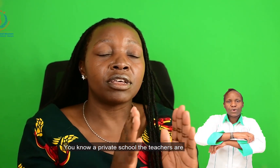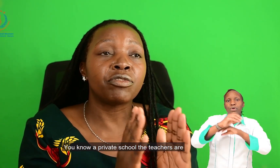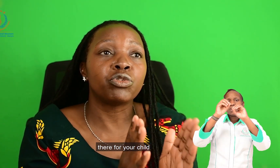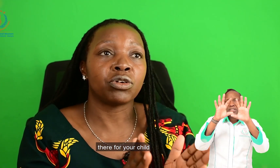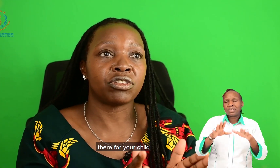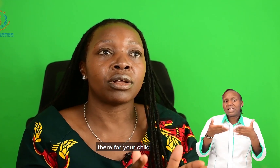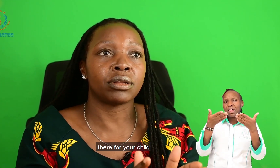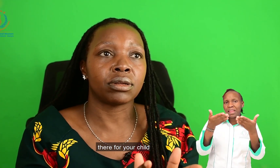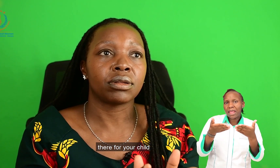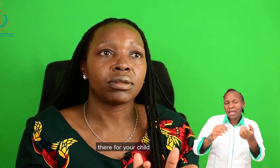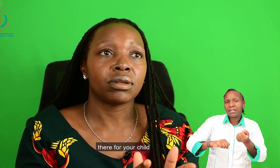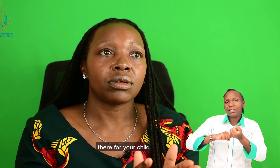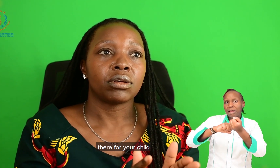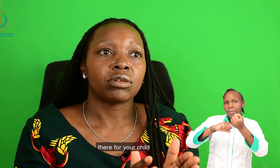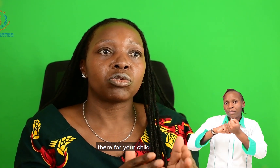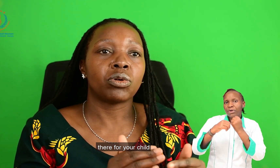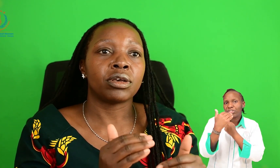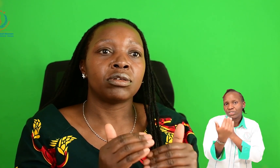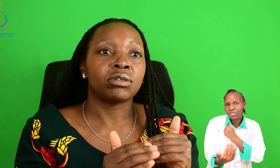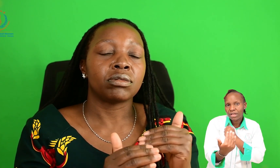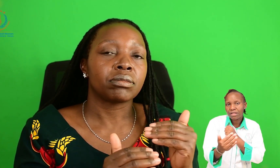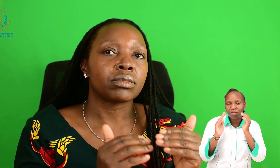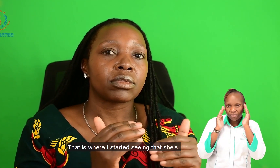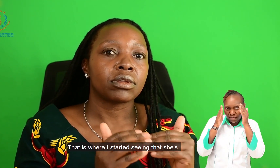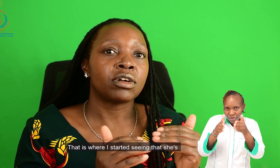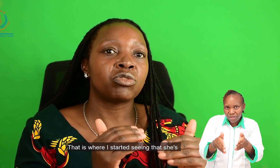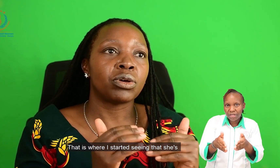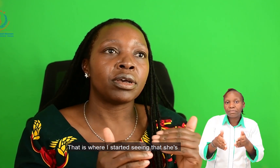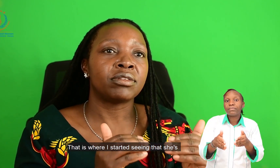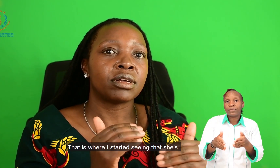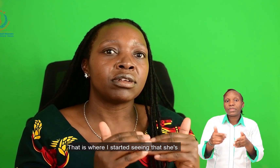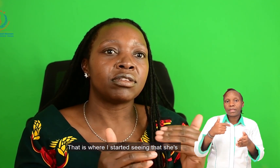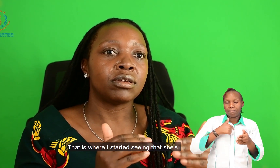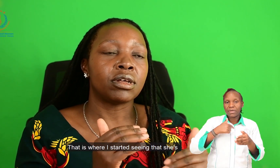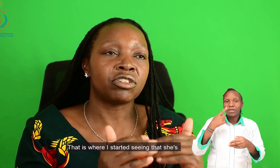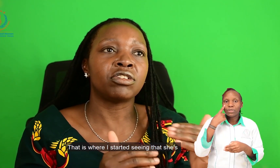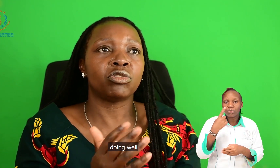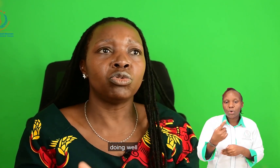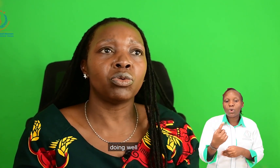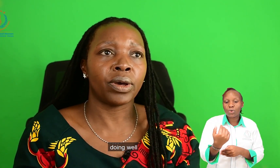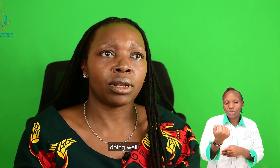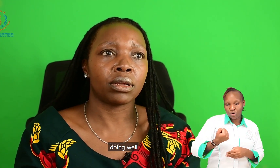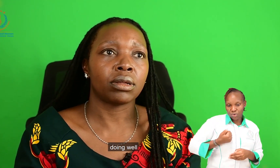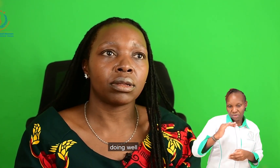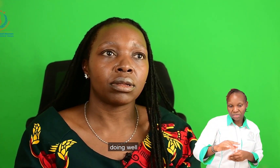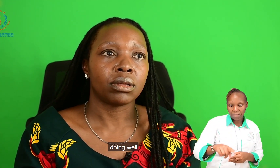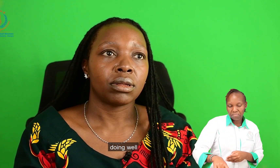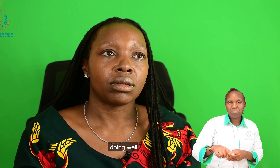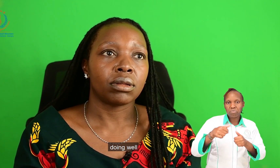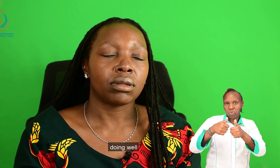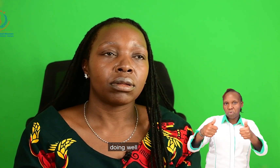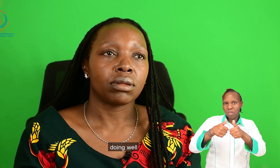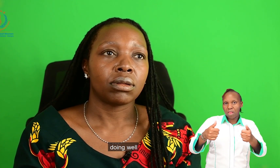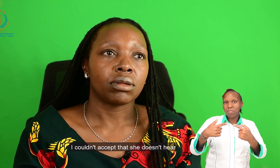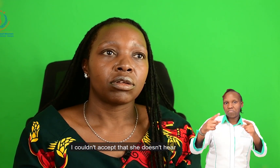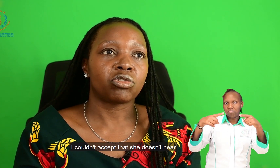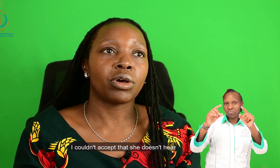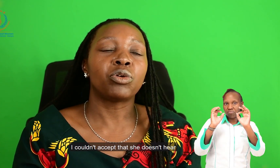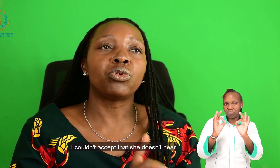for your child. So that's where I started seeing that she's doing well. So I